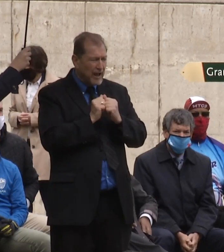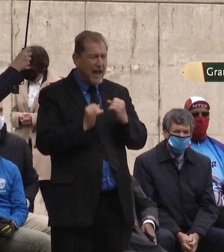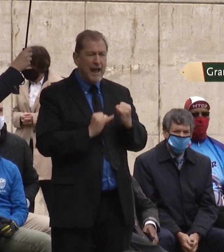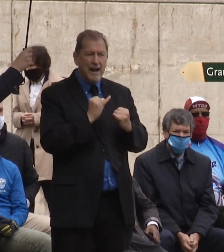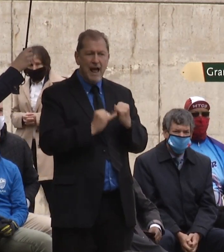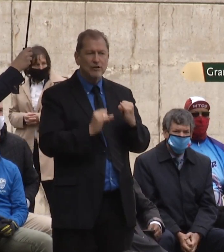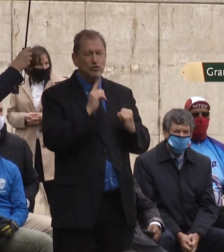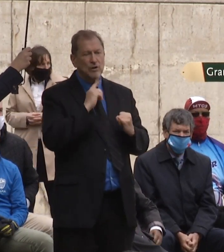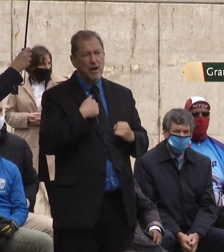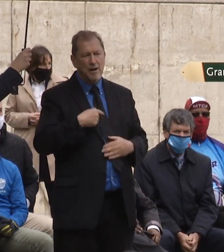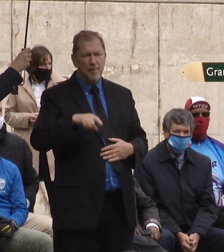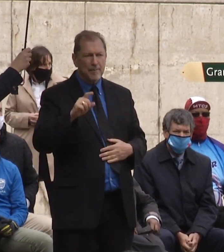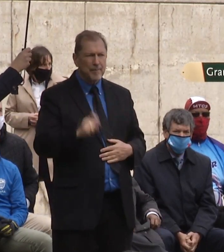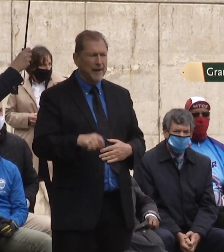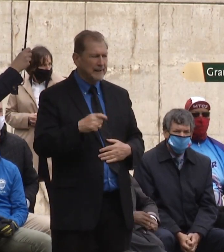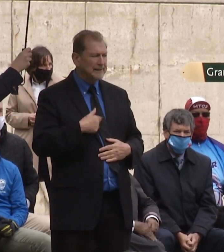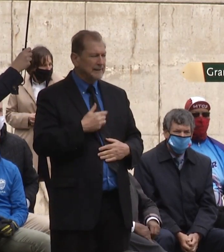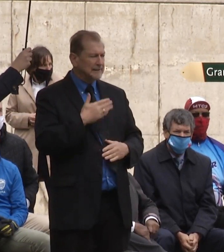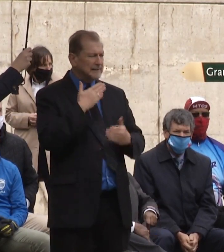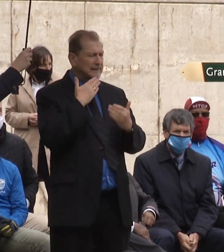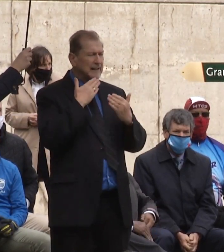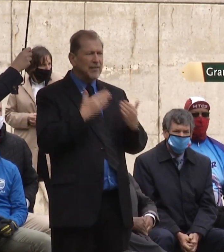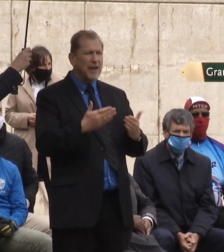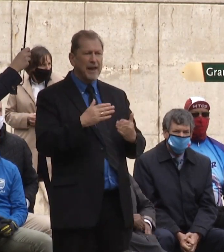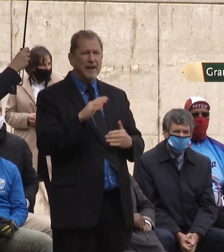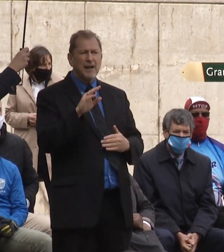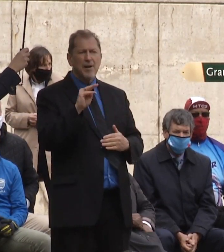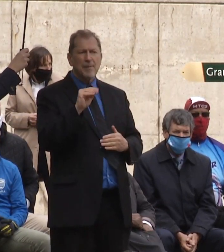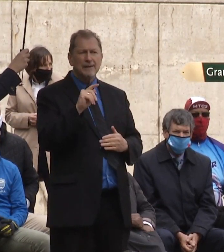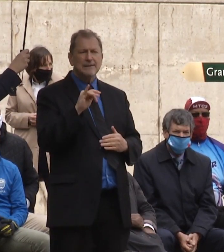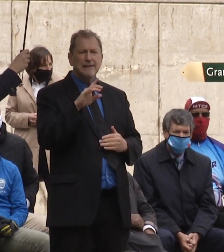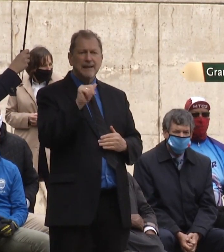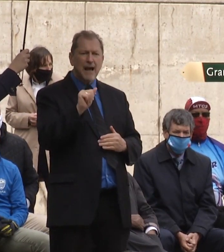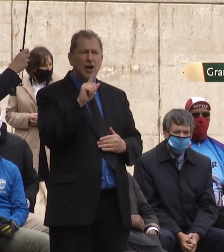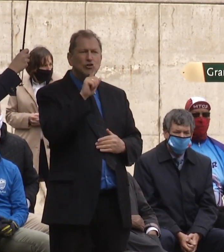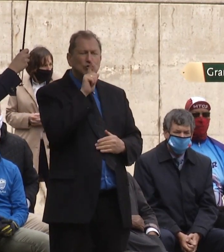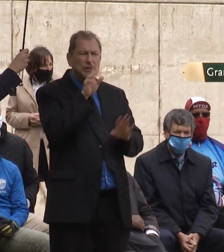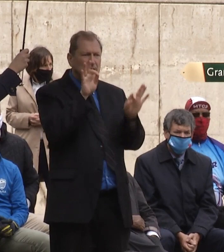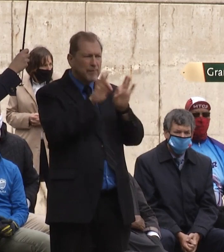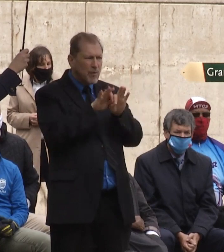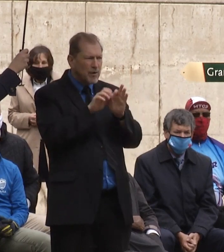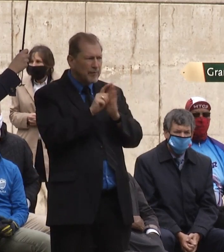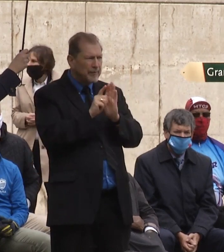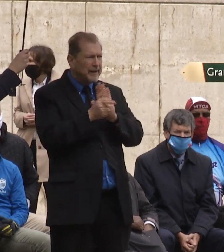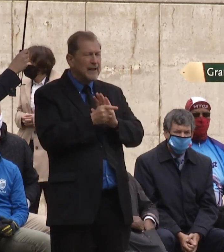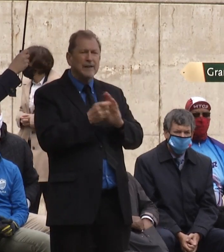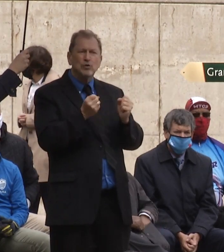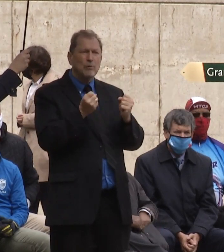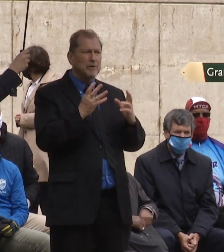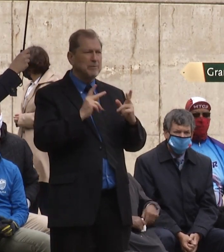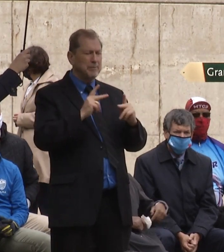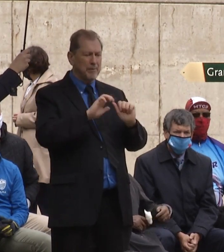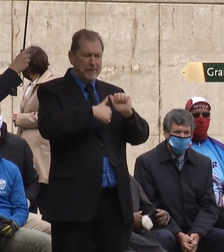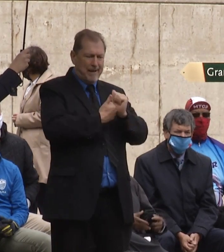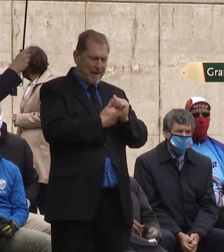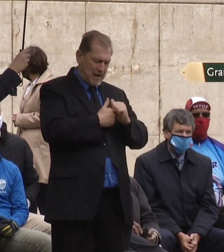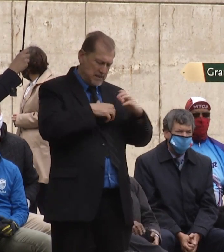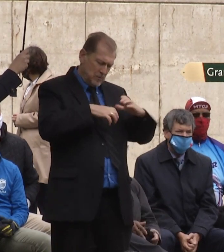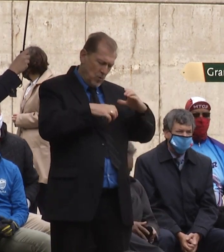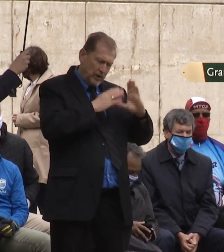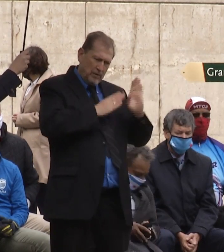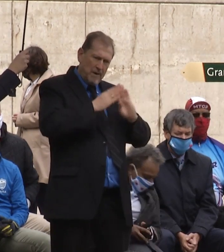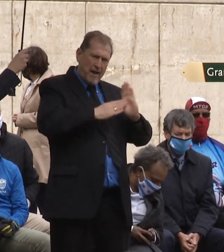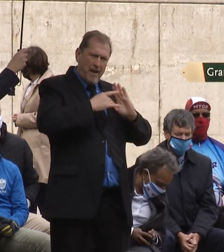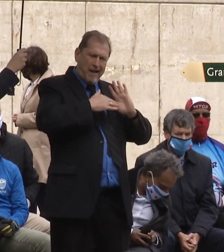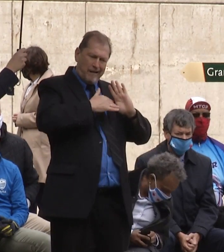really need to thank the team at CDOT. I get to be up here at this really important moment, but it's so many folks who really pushed this forward, working